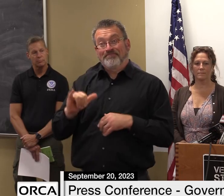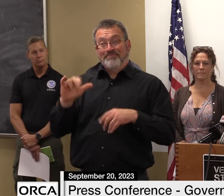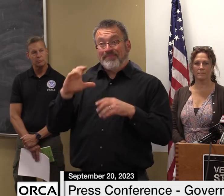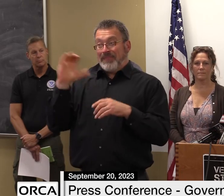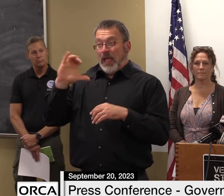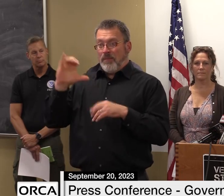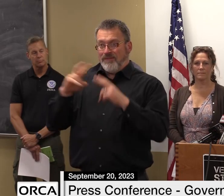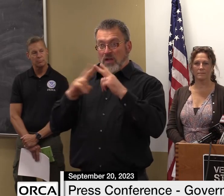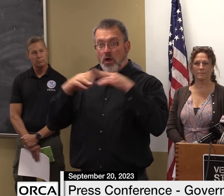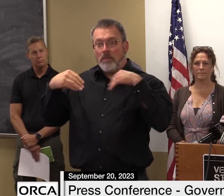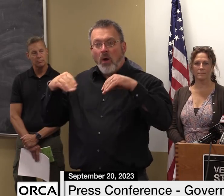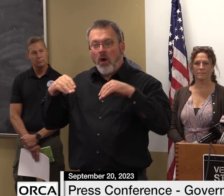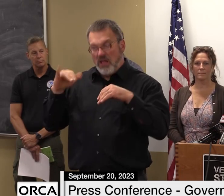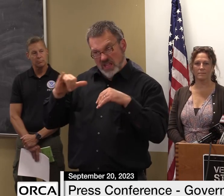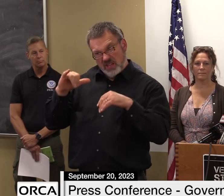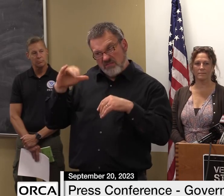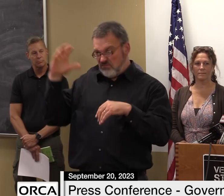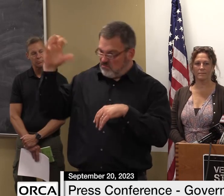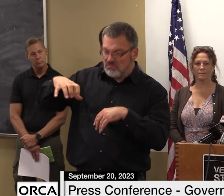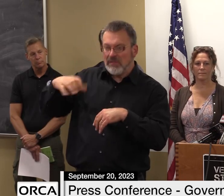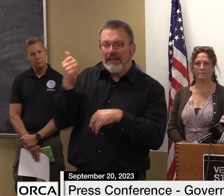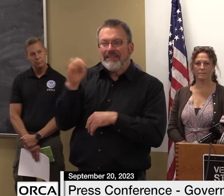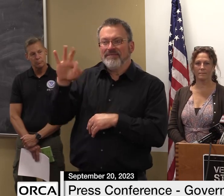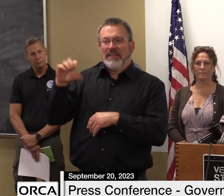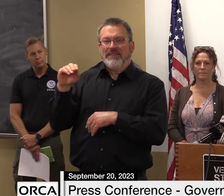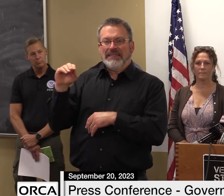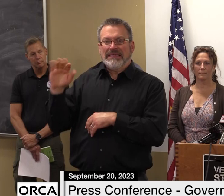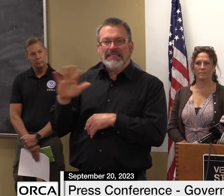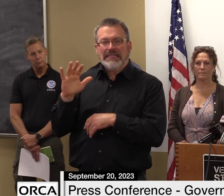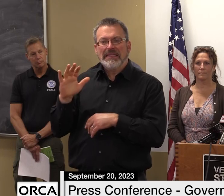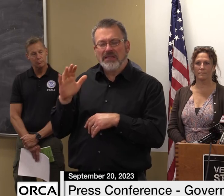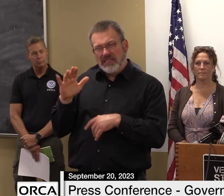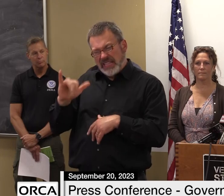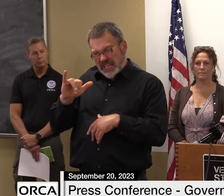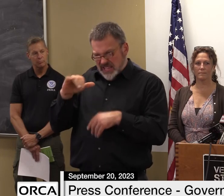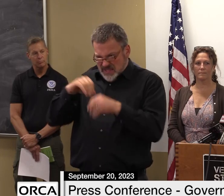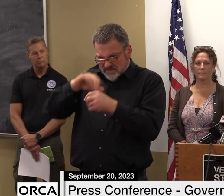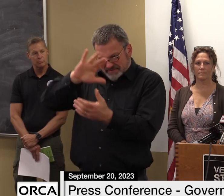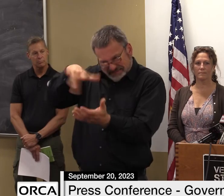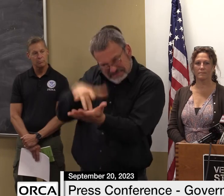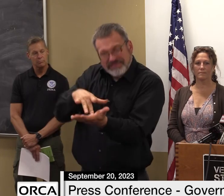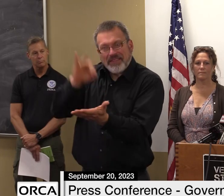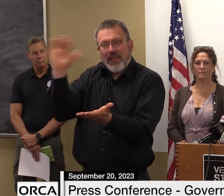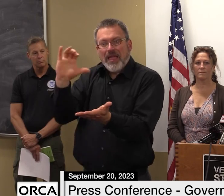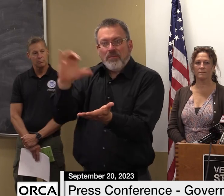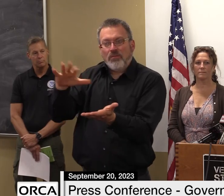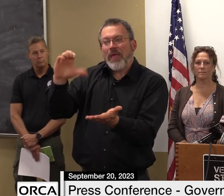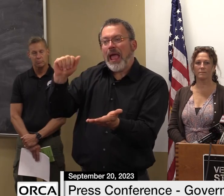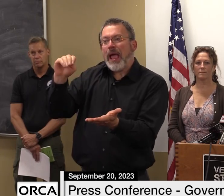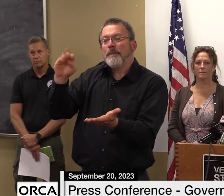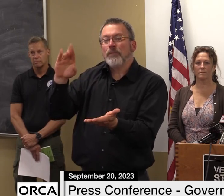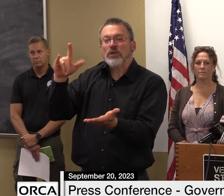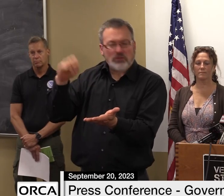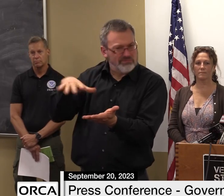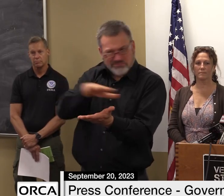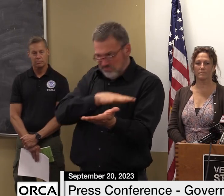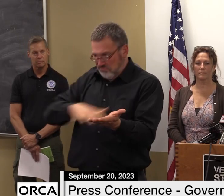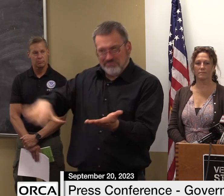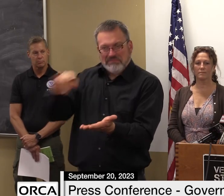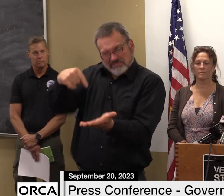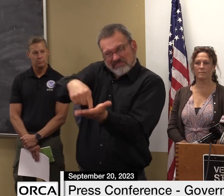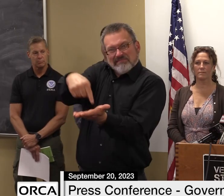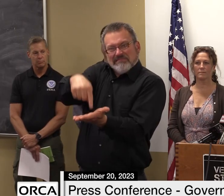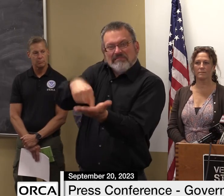been the heart of the village ever since. We knew we had to keep the doors open, and we knew we had to bounce back one way or